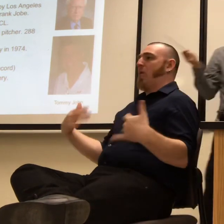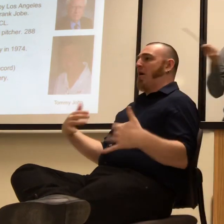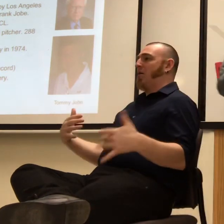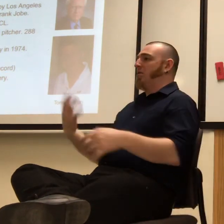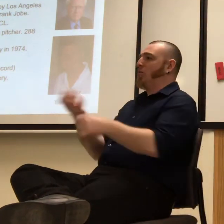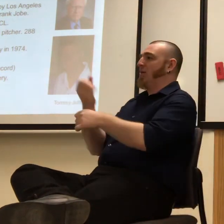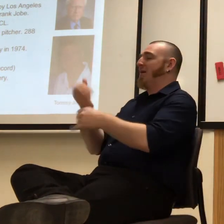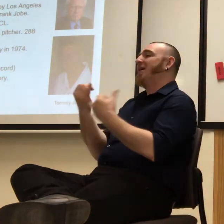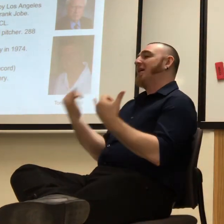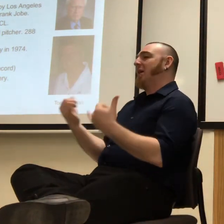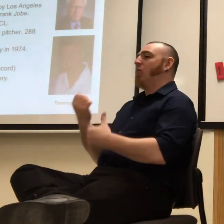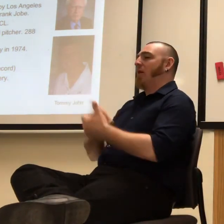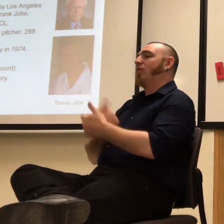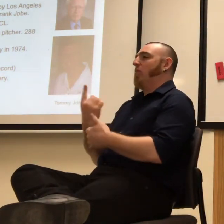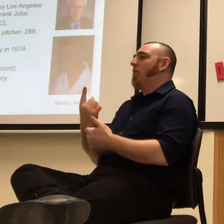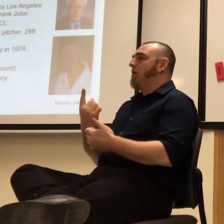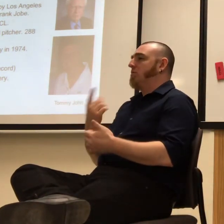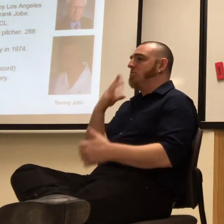now.